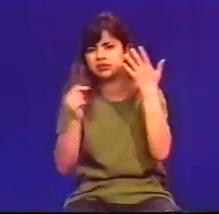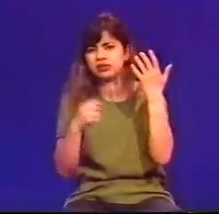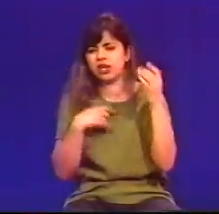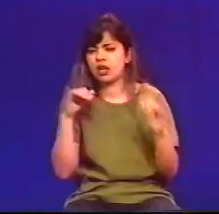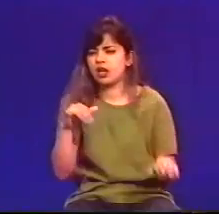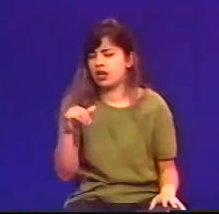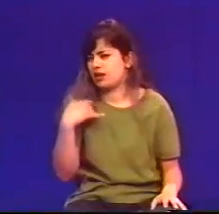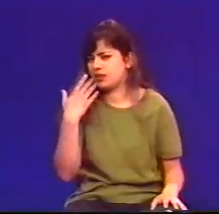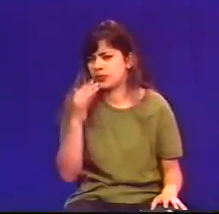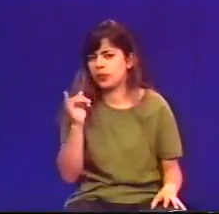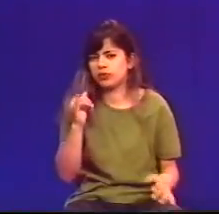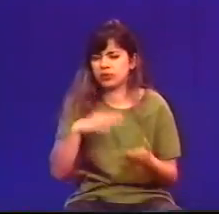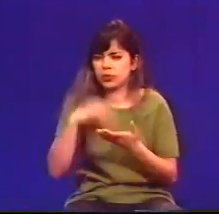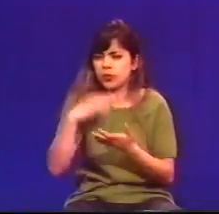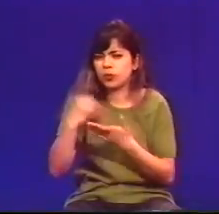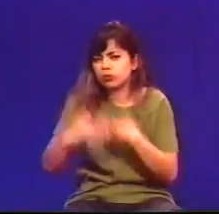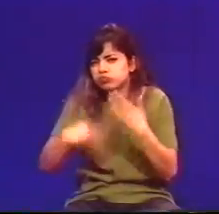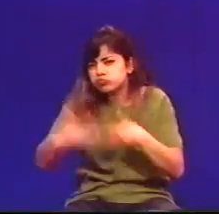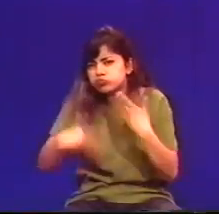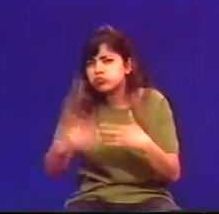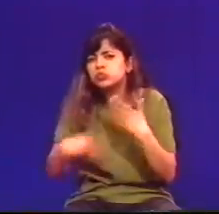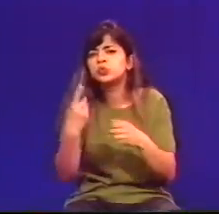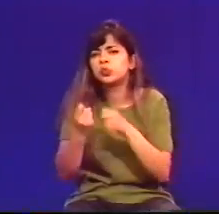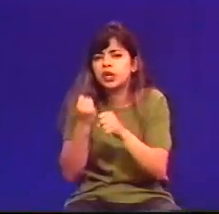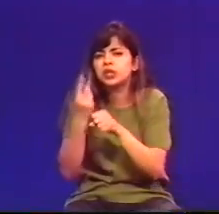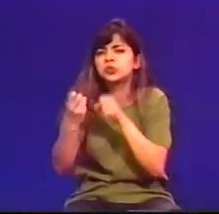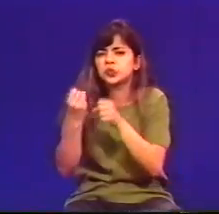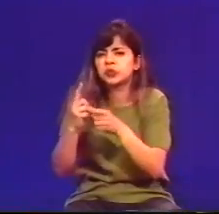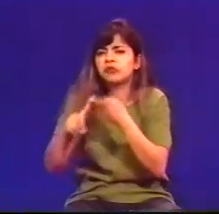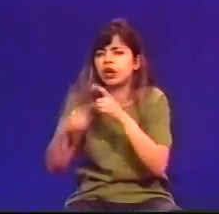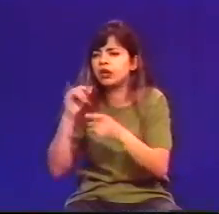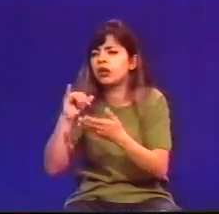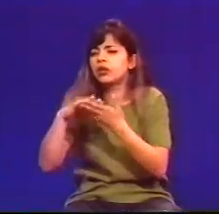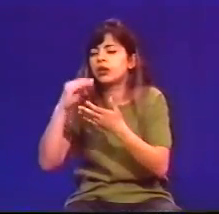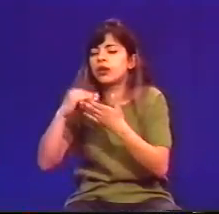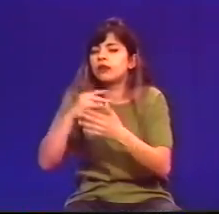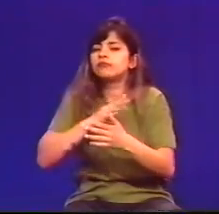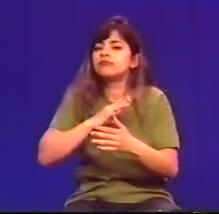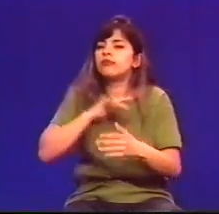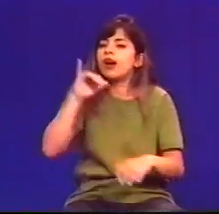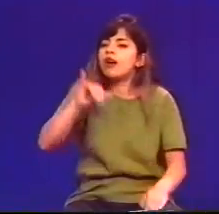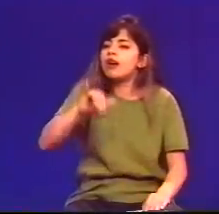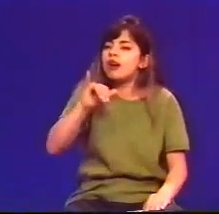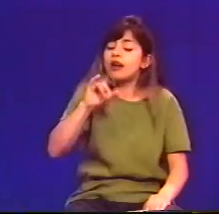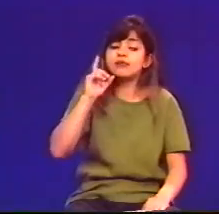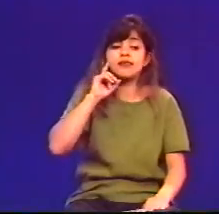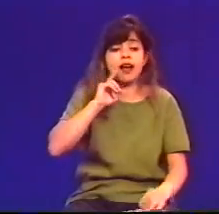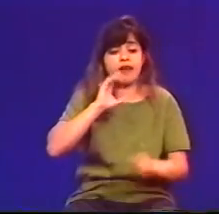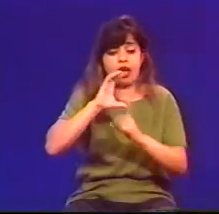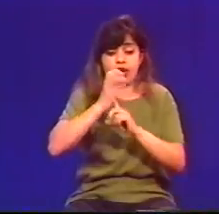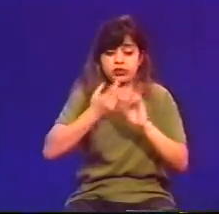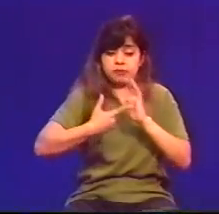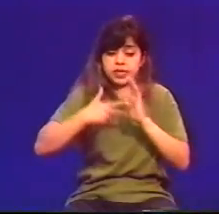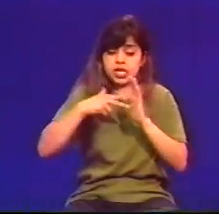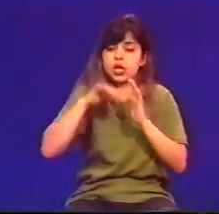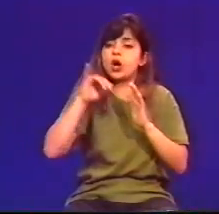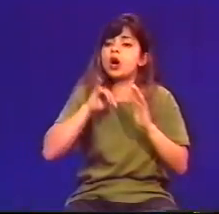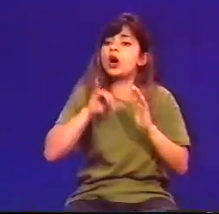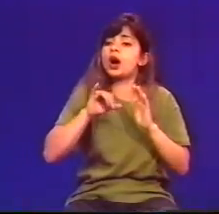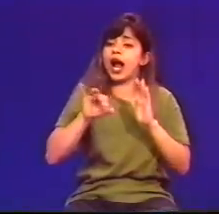deaf. It took me some time to understand what it meant to be a part of the deaf culture, and to understand why it was so important